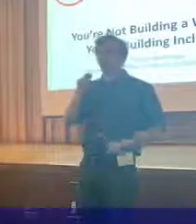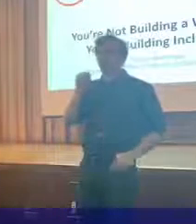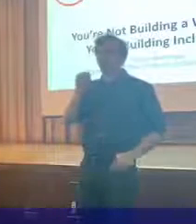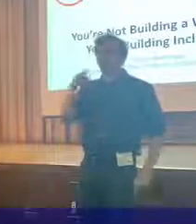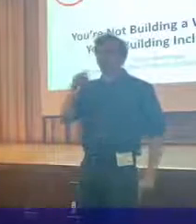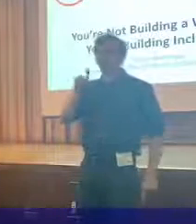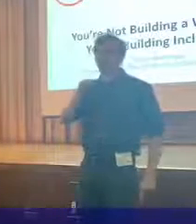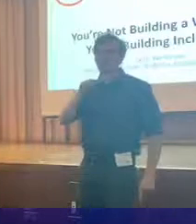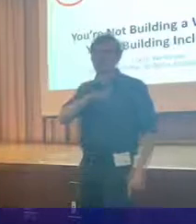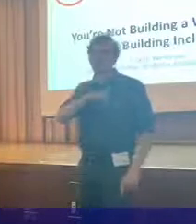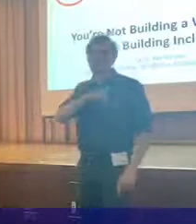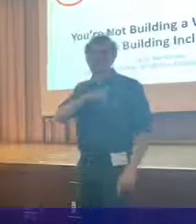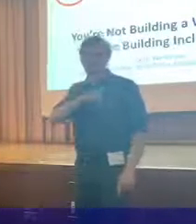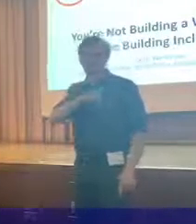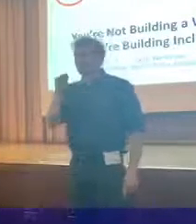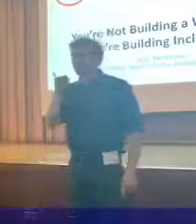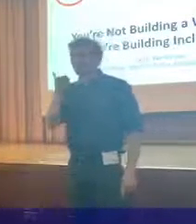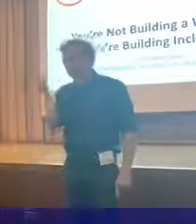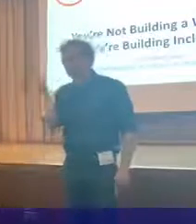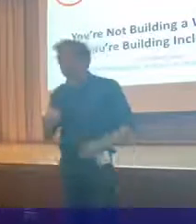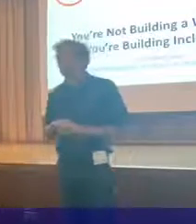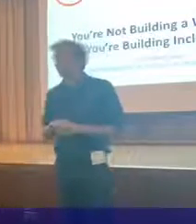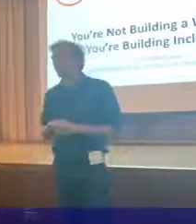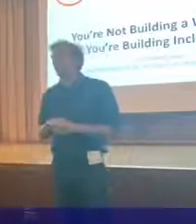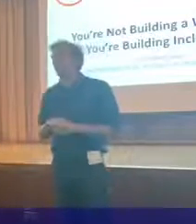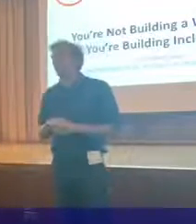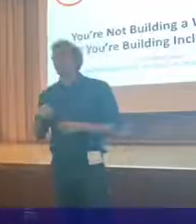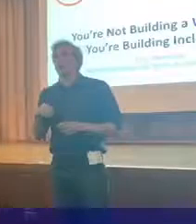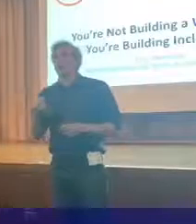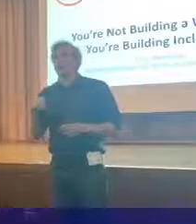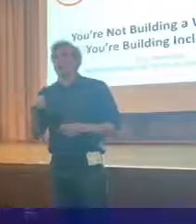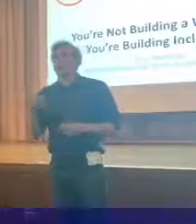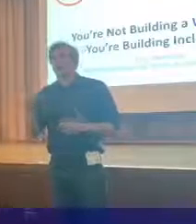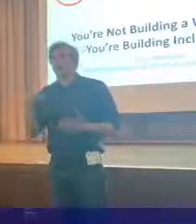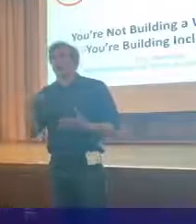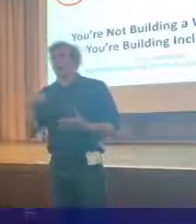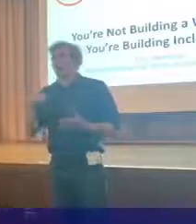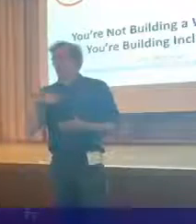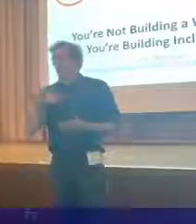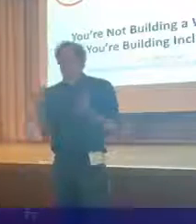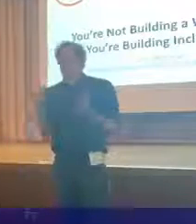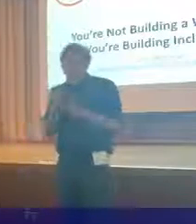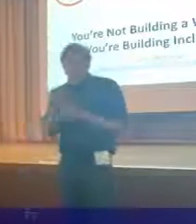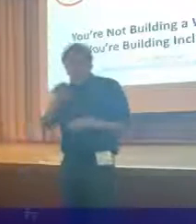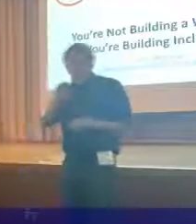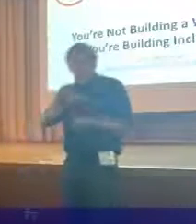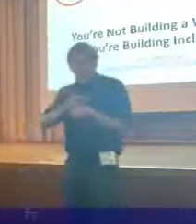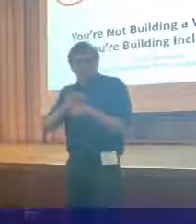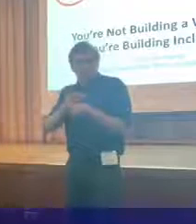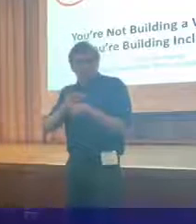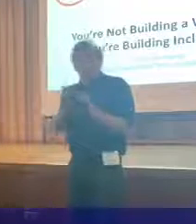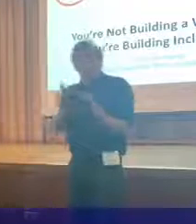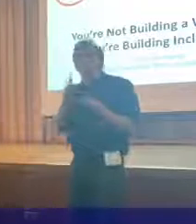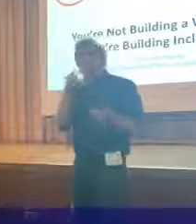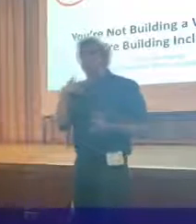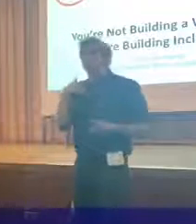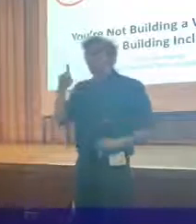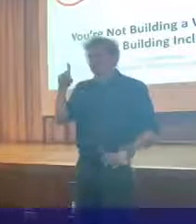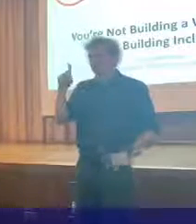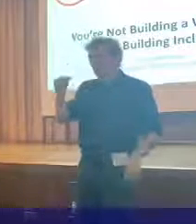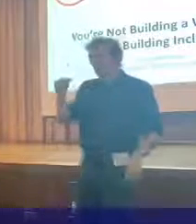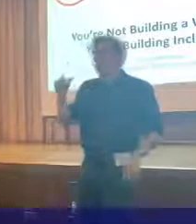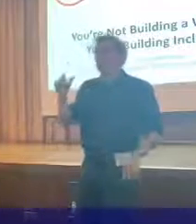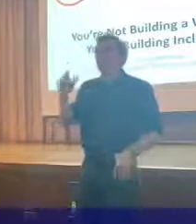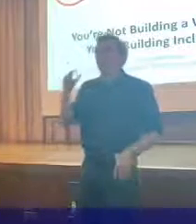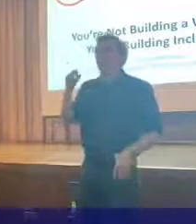I have to share with you, we're a little company of digital technologists who live with disabilities. Our home base is Minneapolis, Minnesota, though we